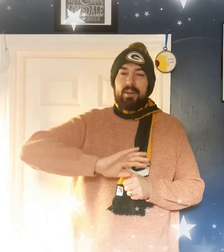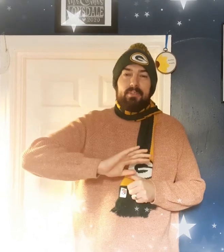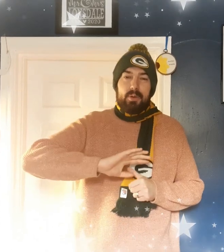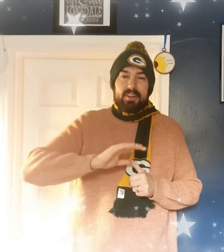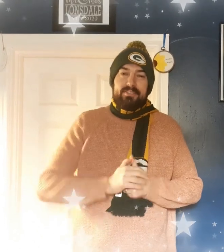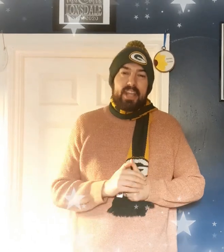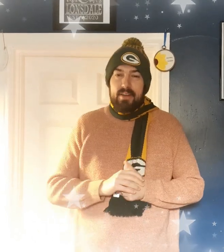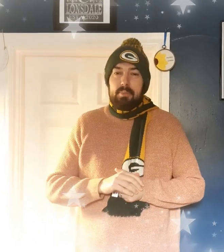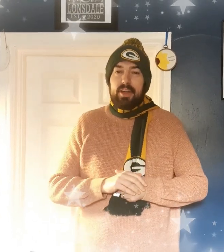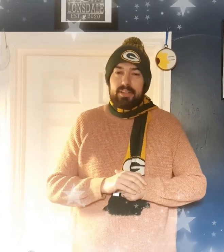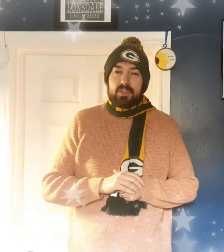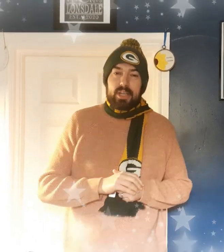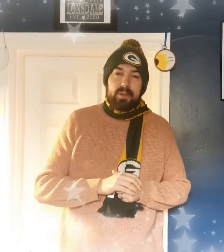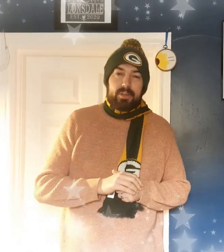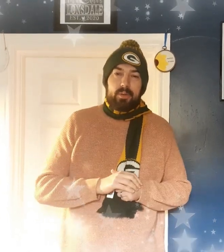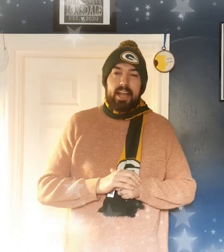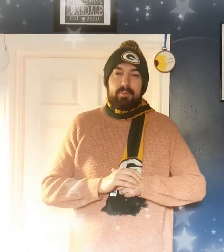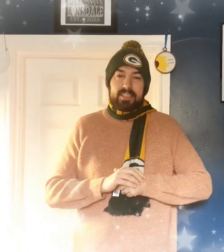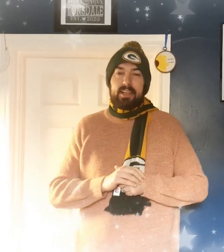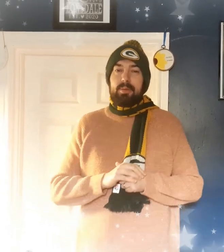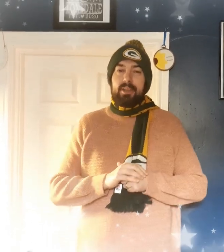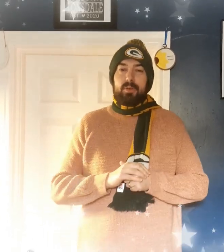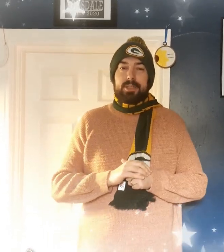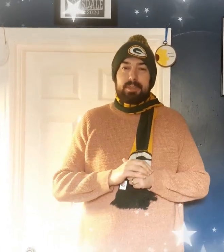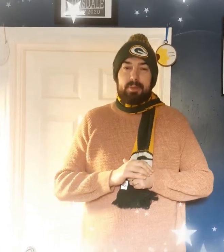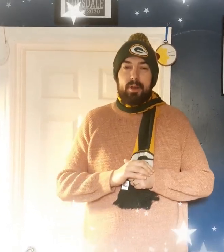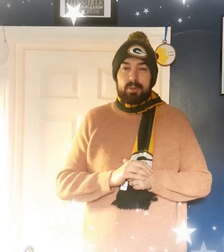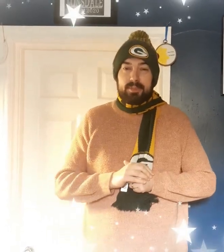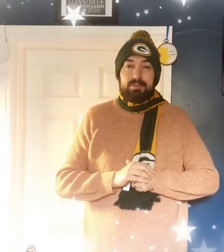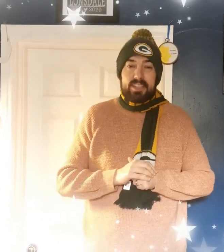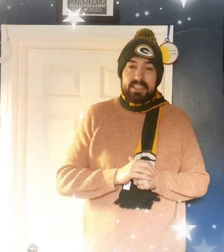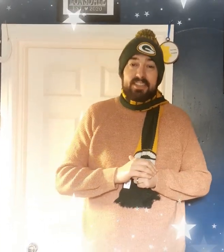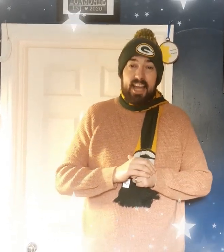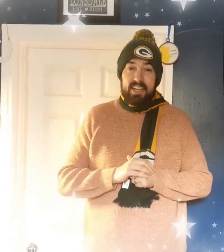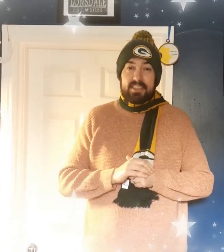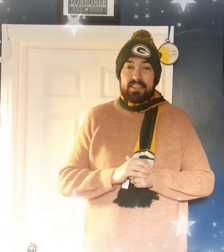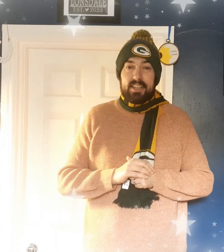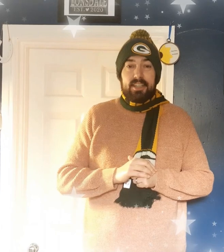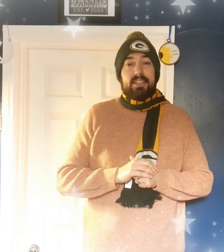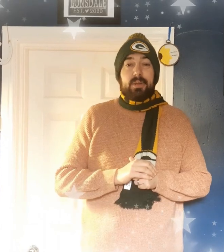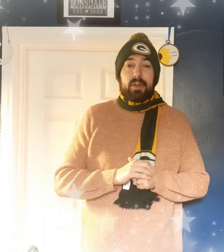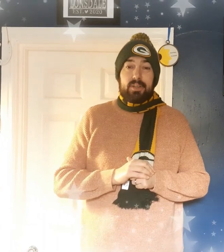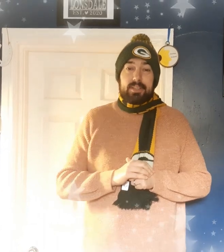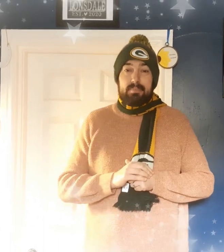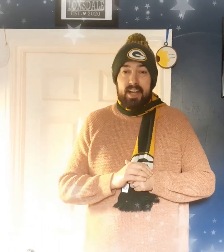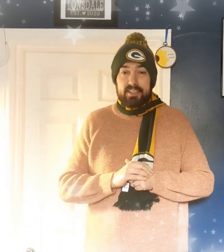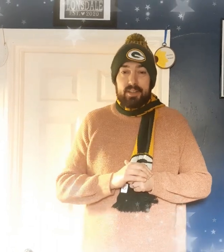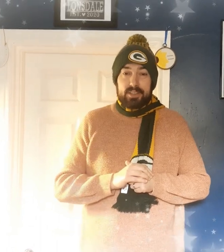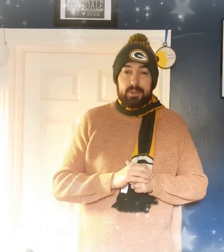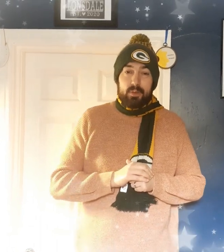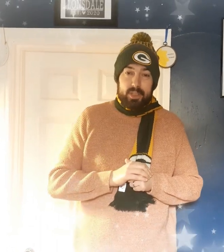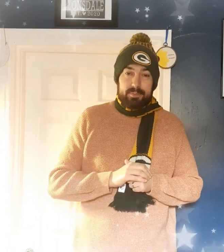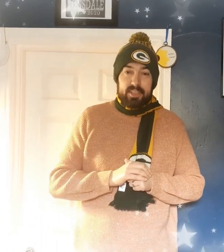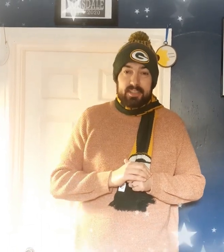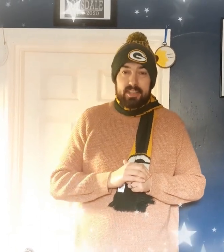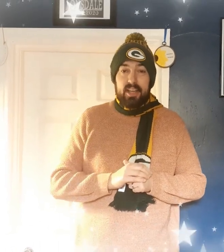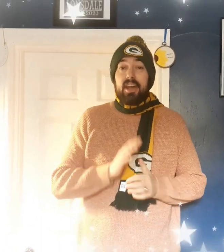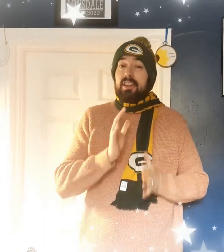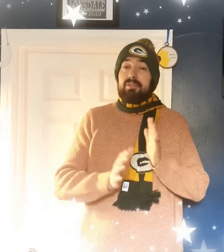Hello everyone, here at Burton Street we thought we'd help you celebrate the Christmas period with some festive signs. So we're going to do some Makaton to do with Christmas, and the